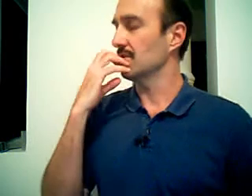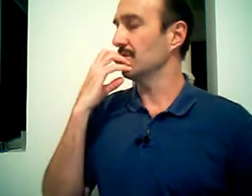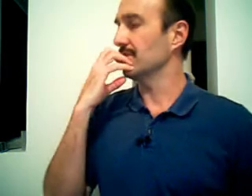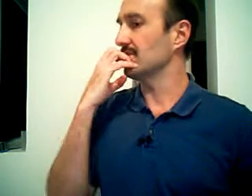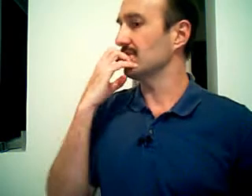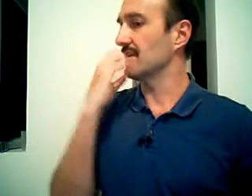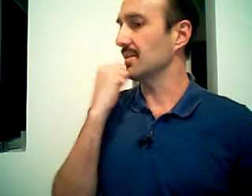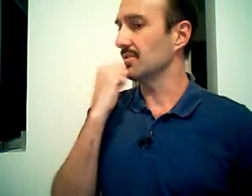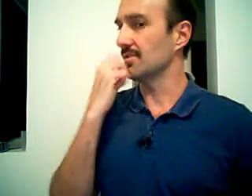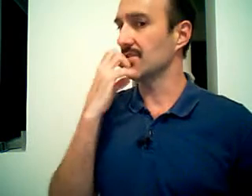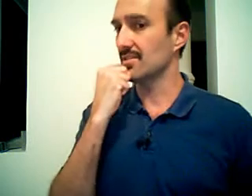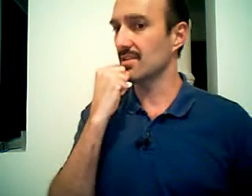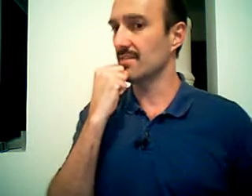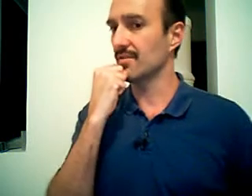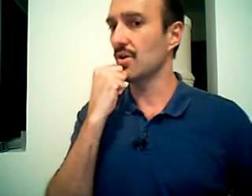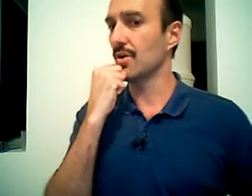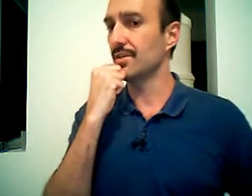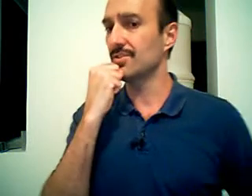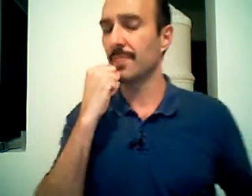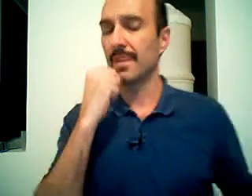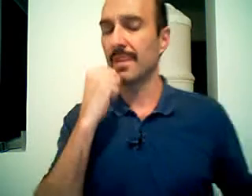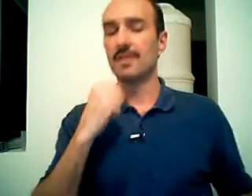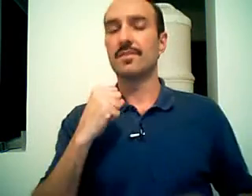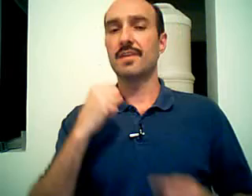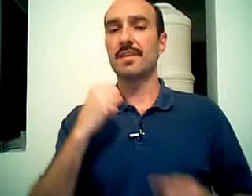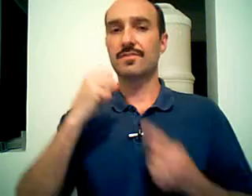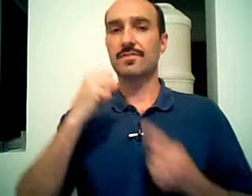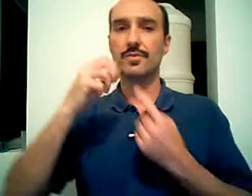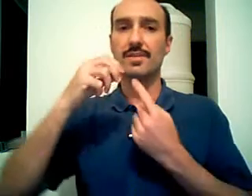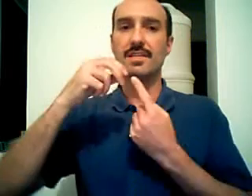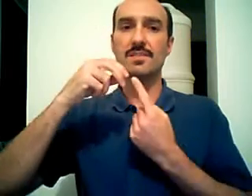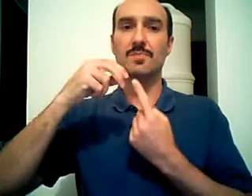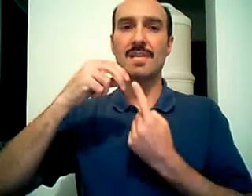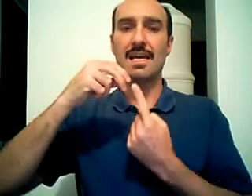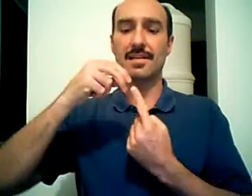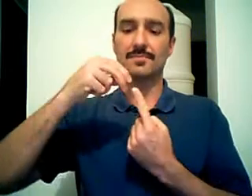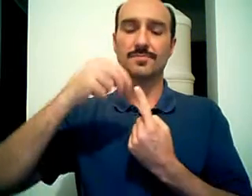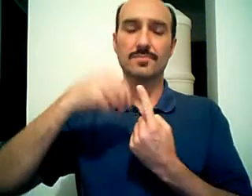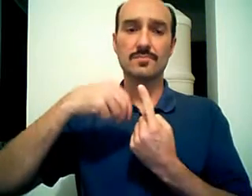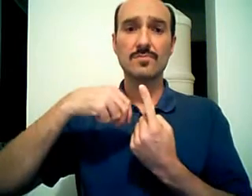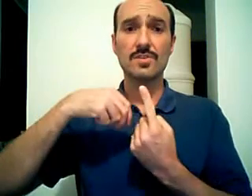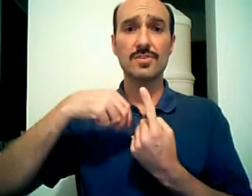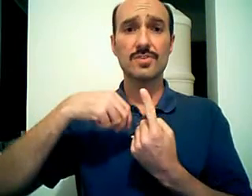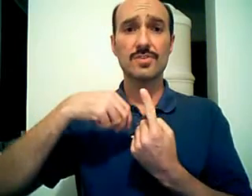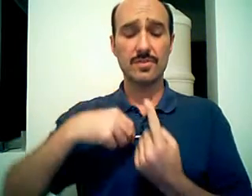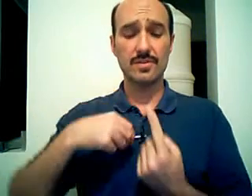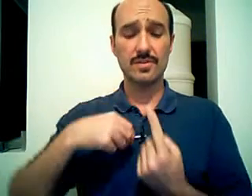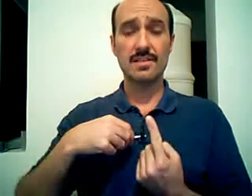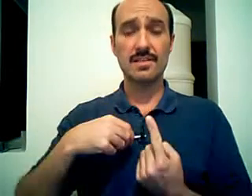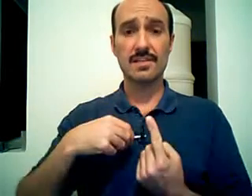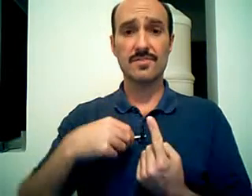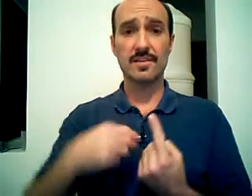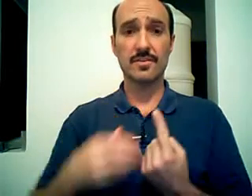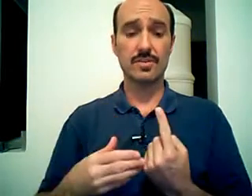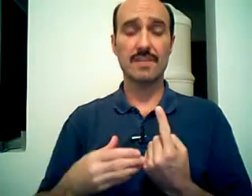you to see how you do it. So that's the sign for orange. The next fruit is banana. So you start with the index finger of your left